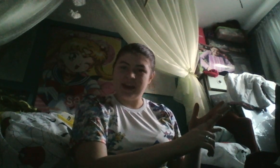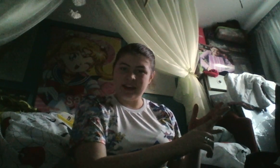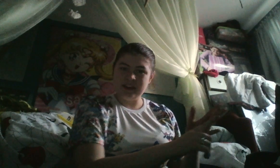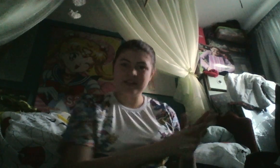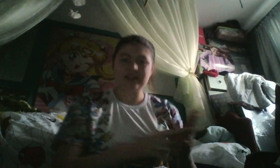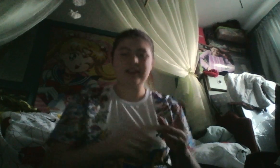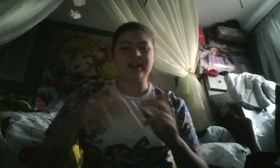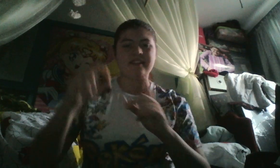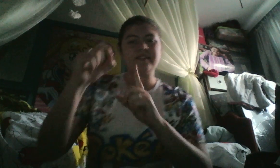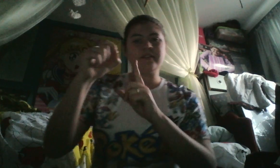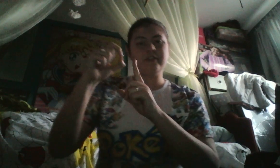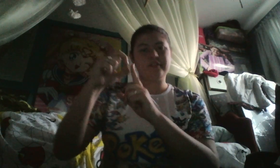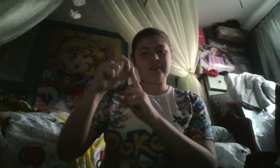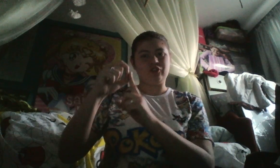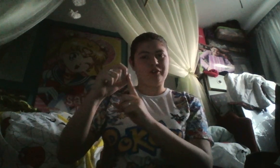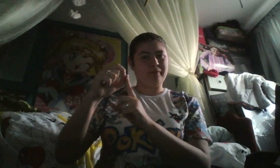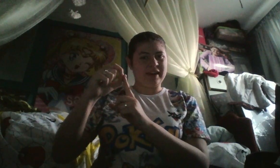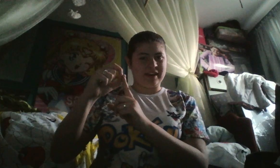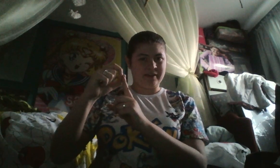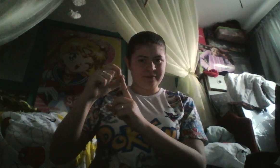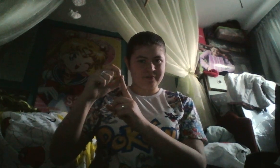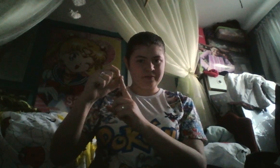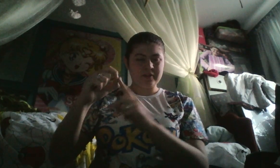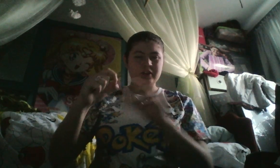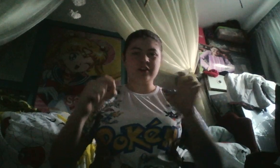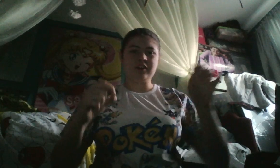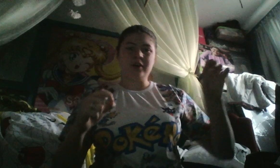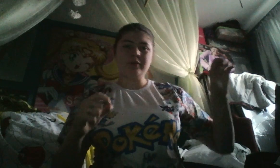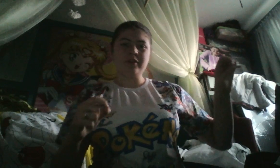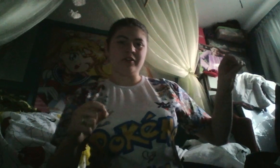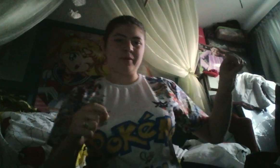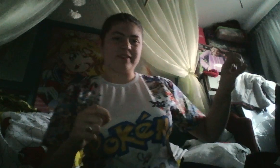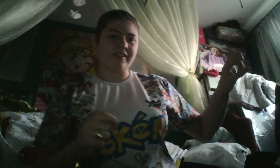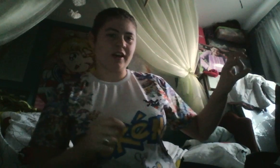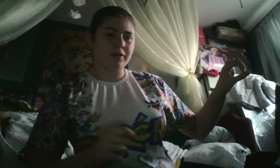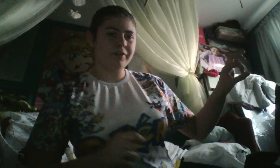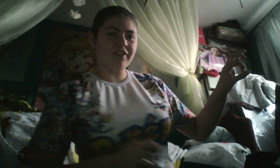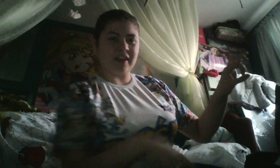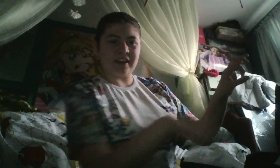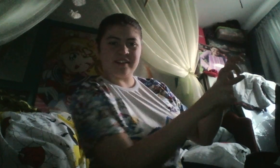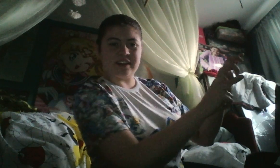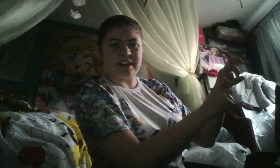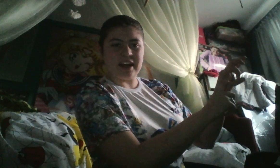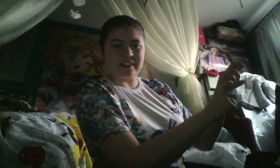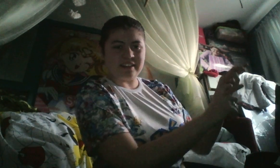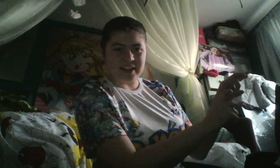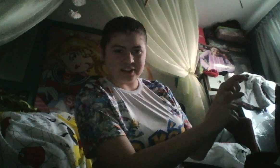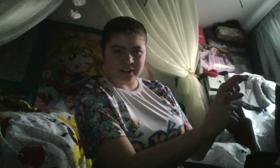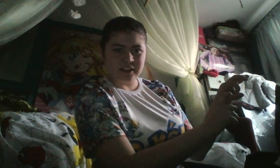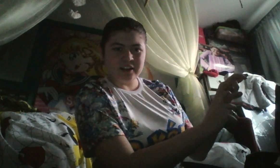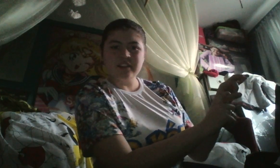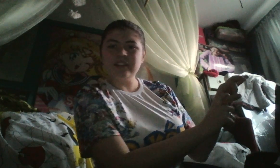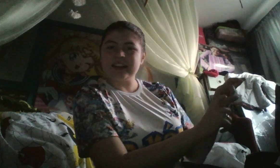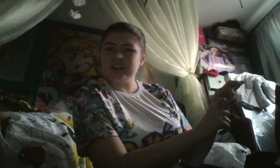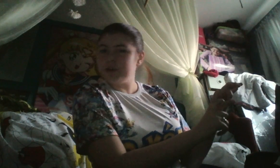P is a drawn P. Q, you make the circle with your fingers and then add the tail. Like a little quail